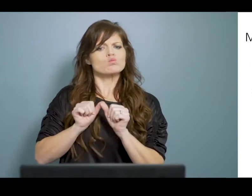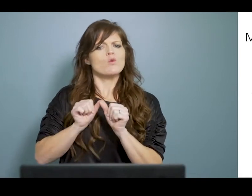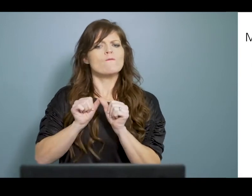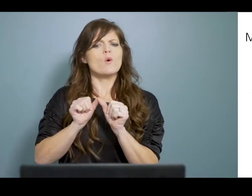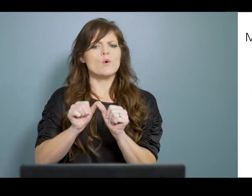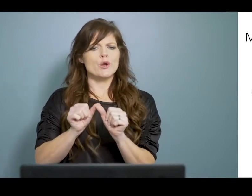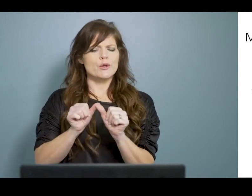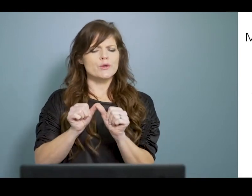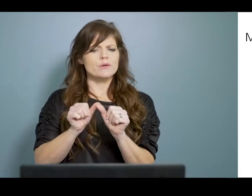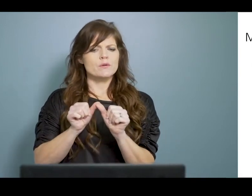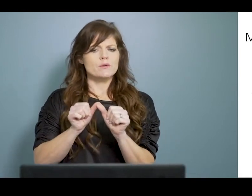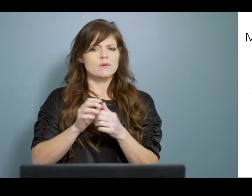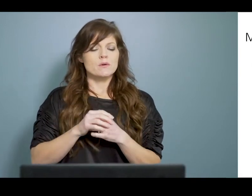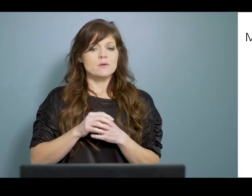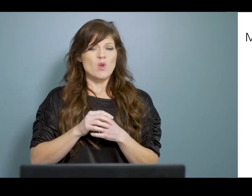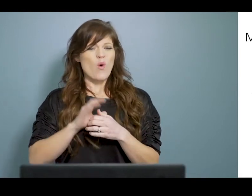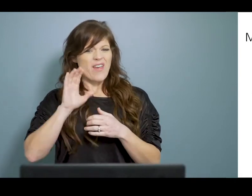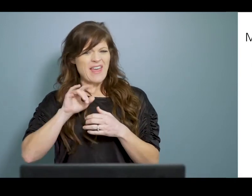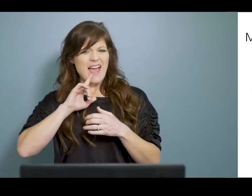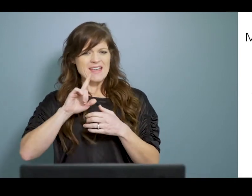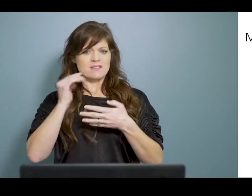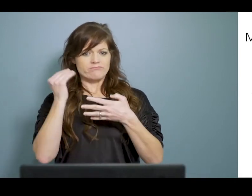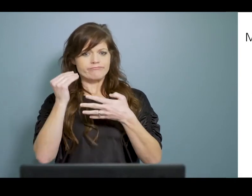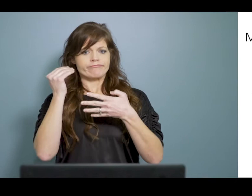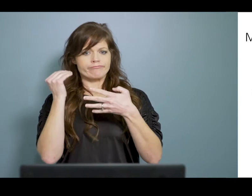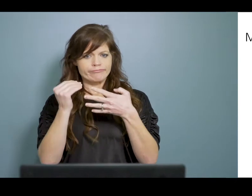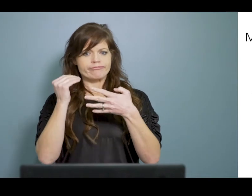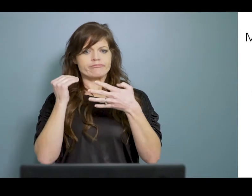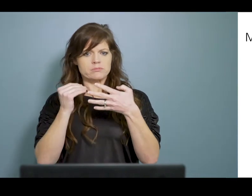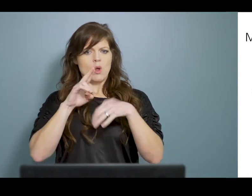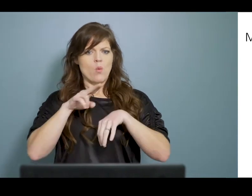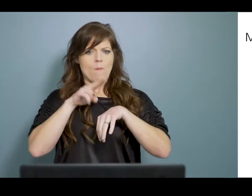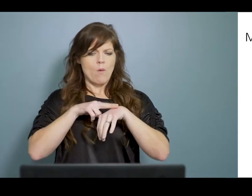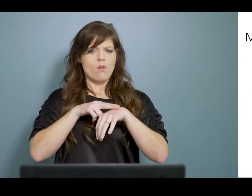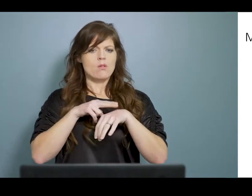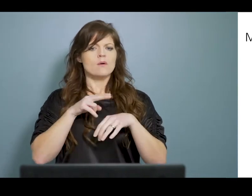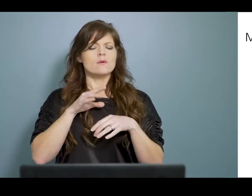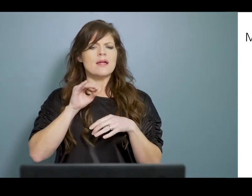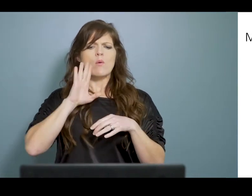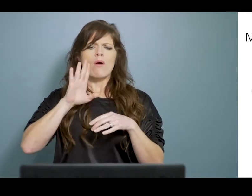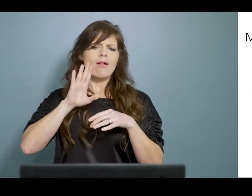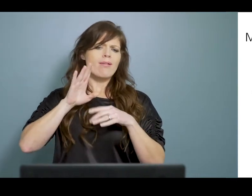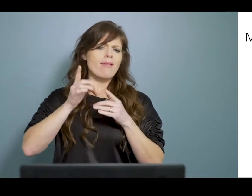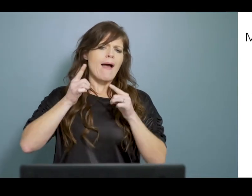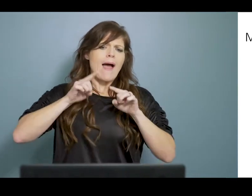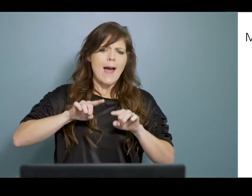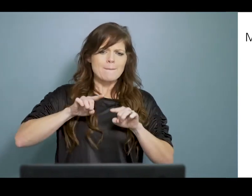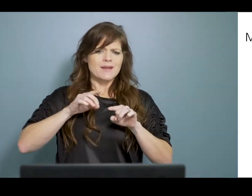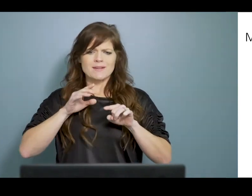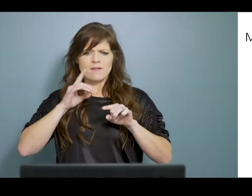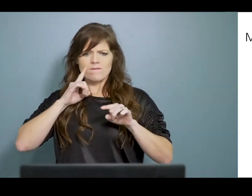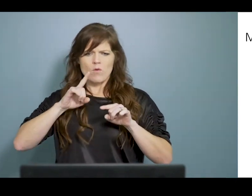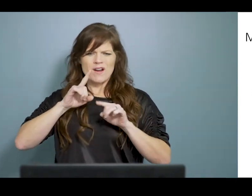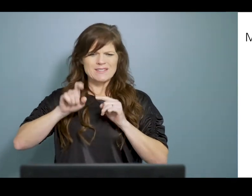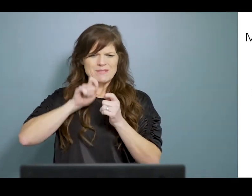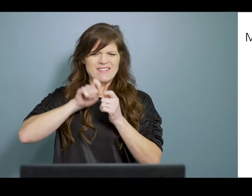And this is, a trajectory over time, and that time can look super different person